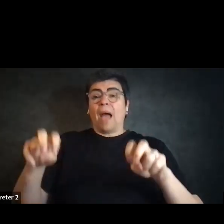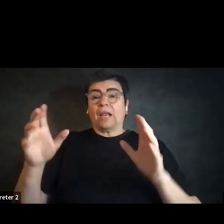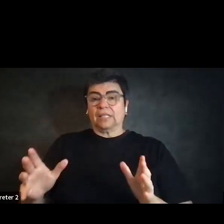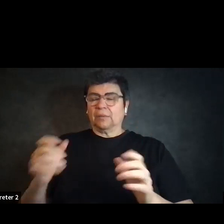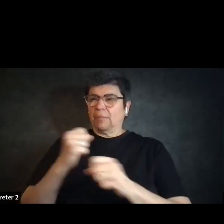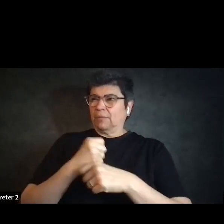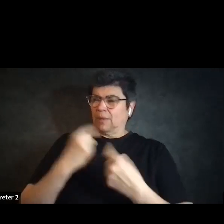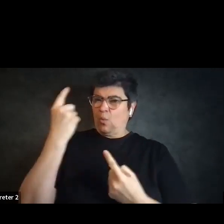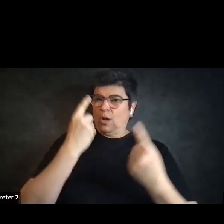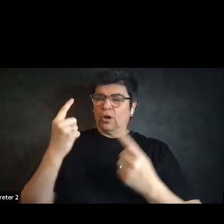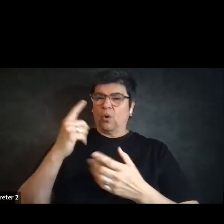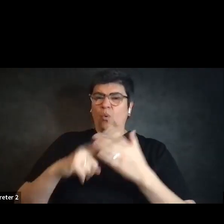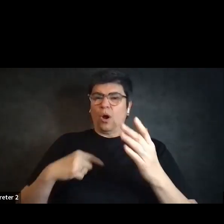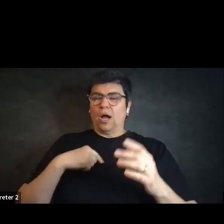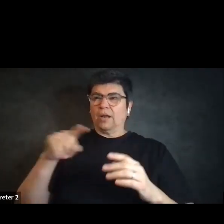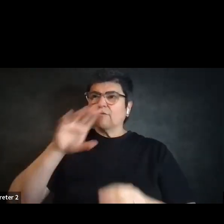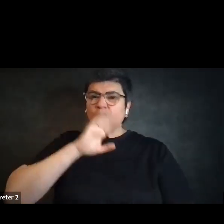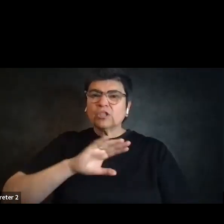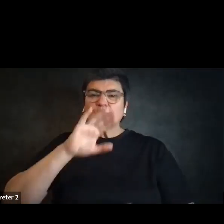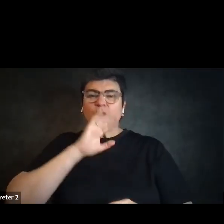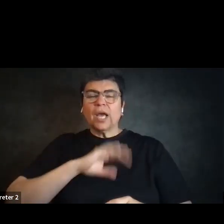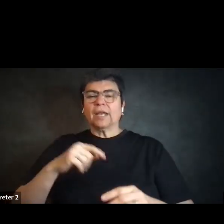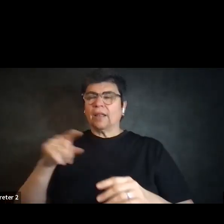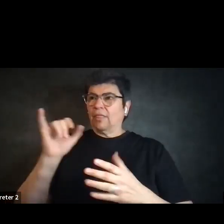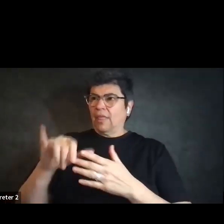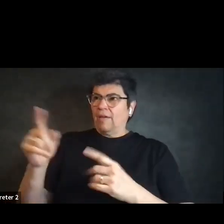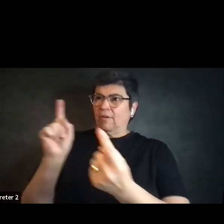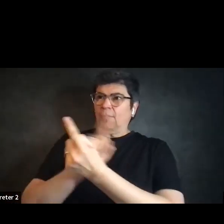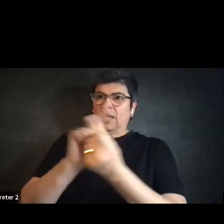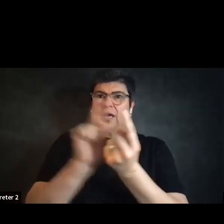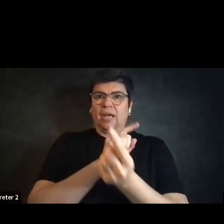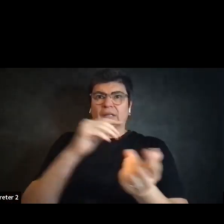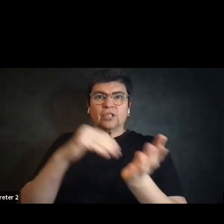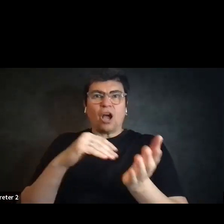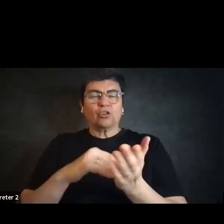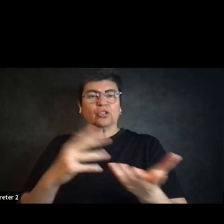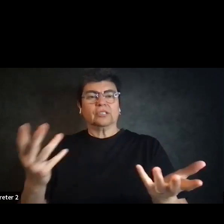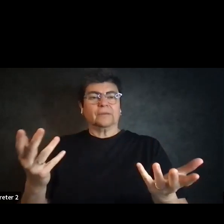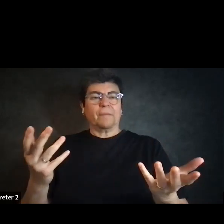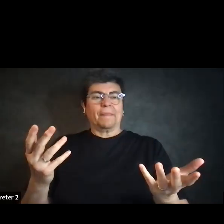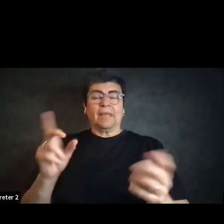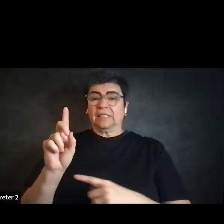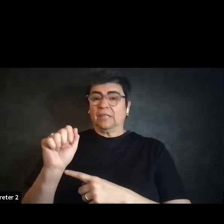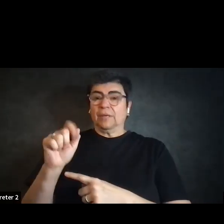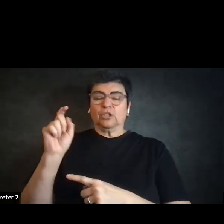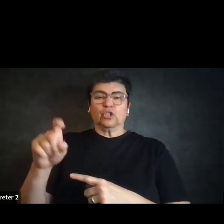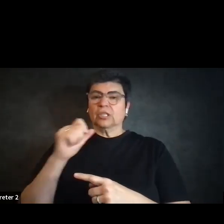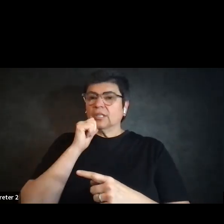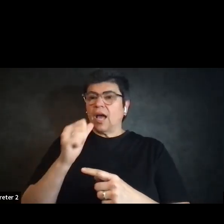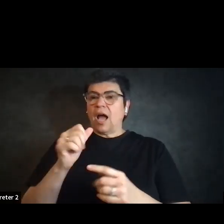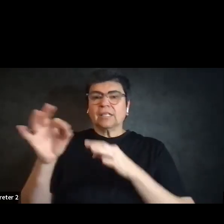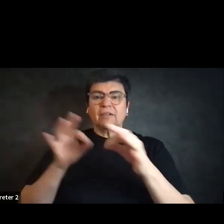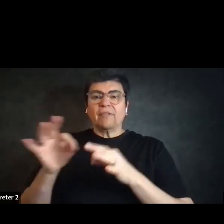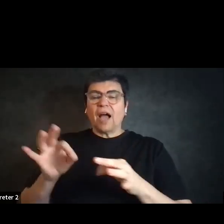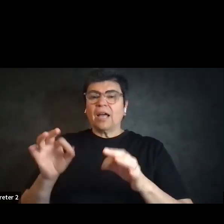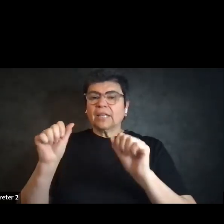what kind of impertinent, frustrated, tired doctors they have met. Disability should not define one's capability.